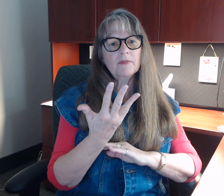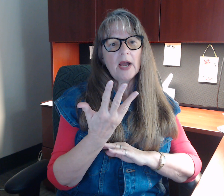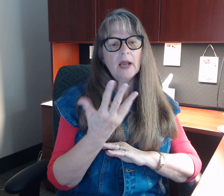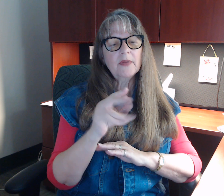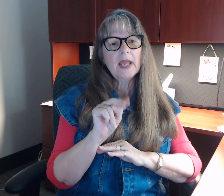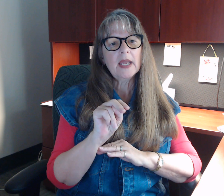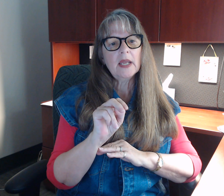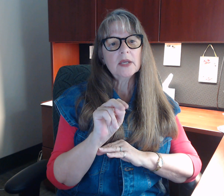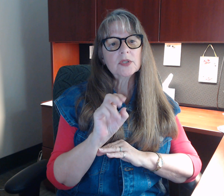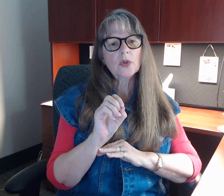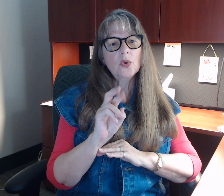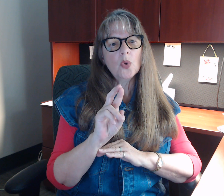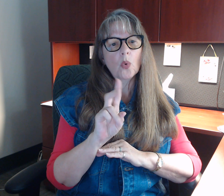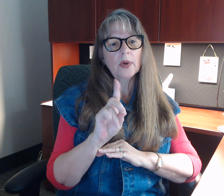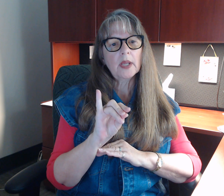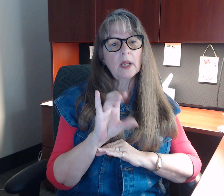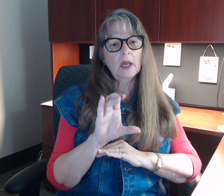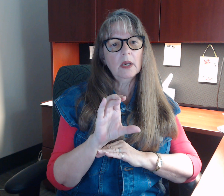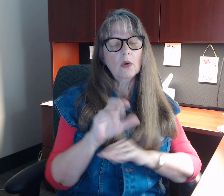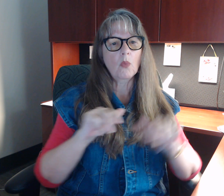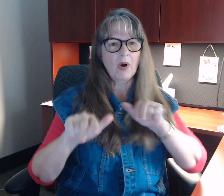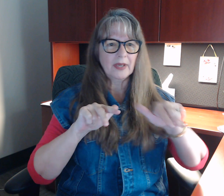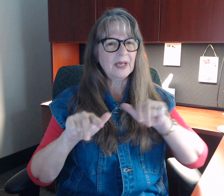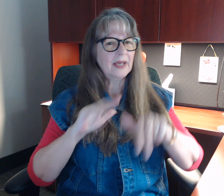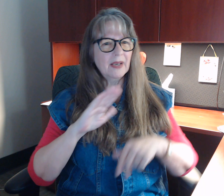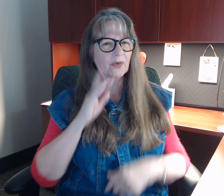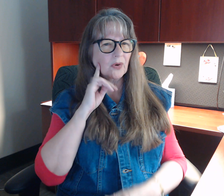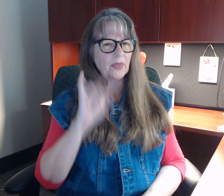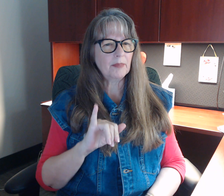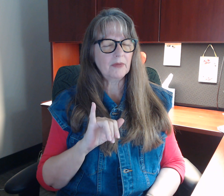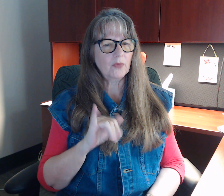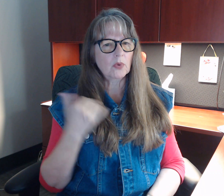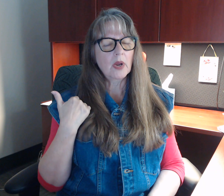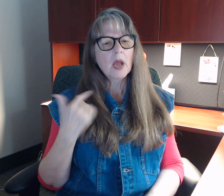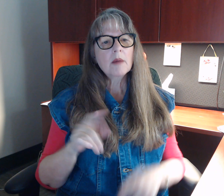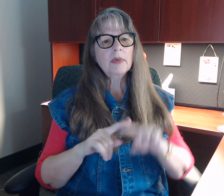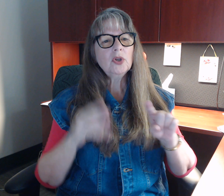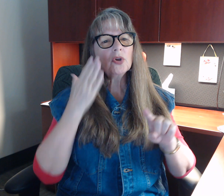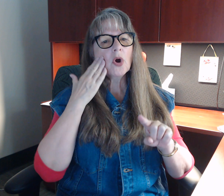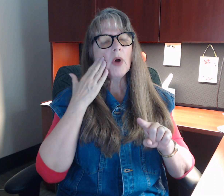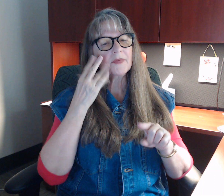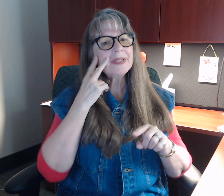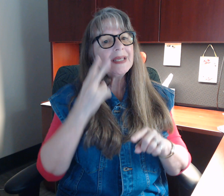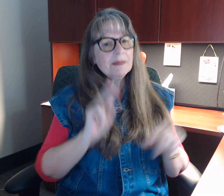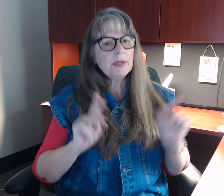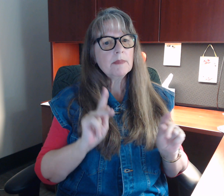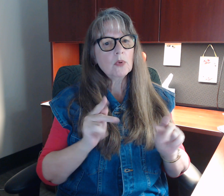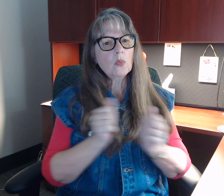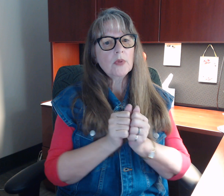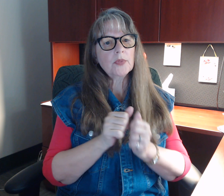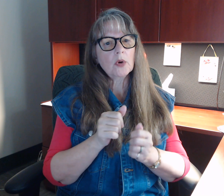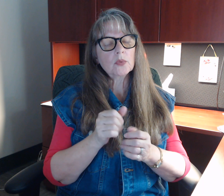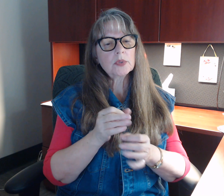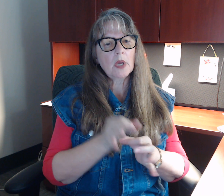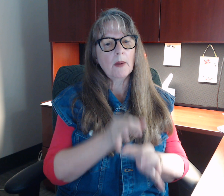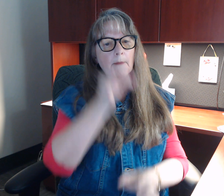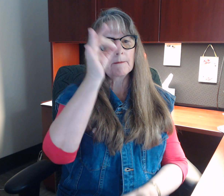5, is Nordic walking. I had never heard that before. But I've seen people with those